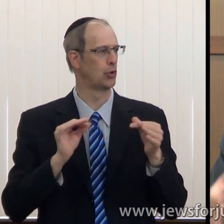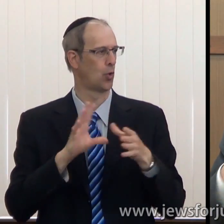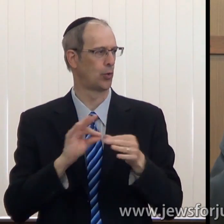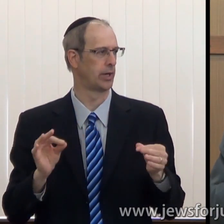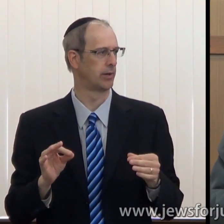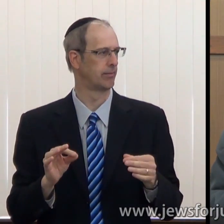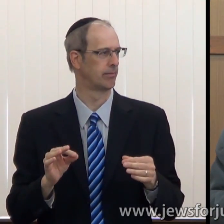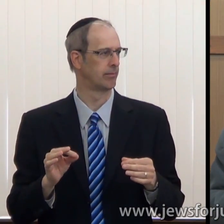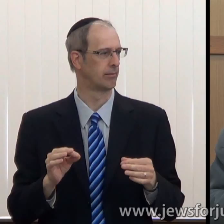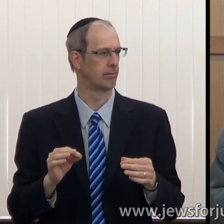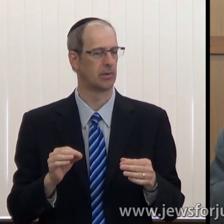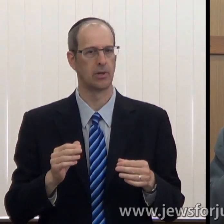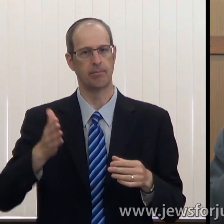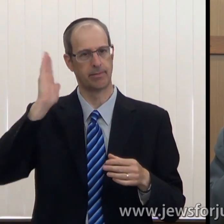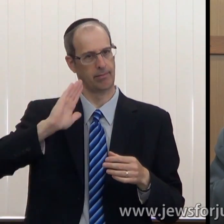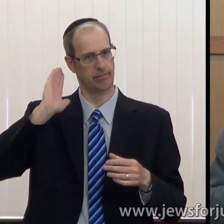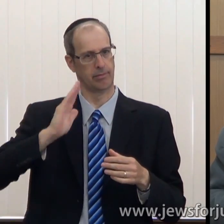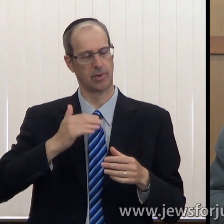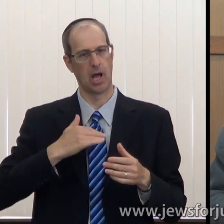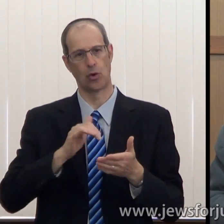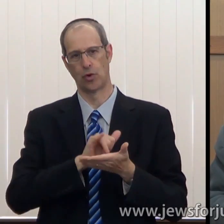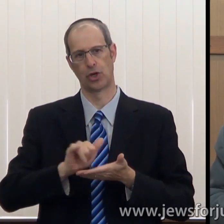When I was in yeshiva,